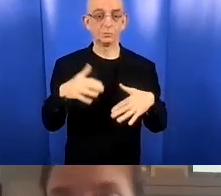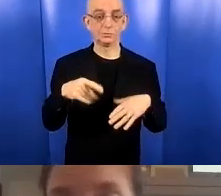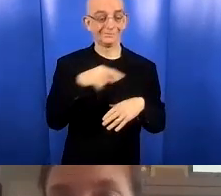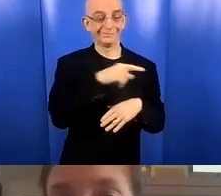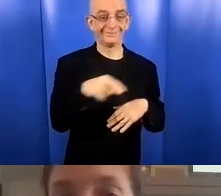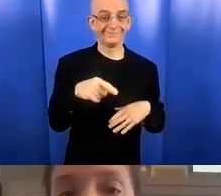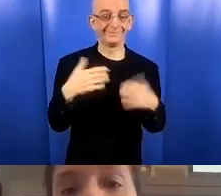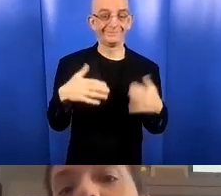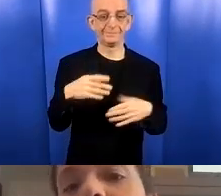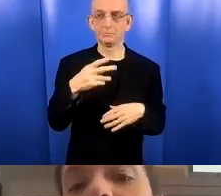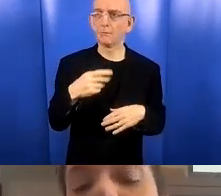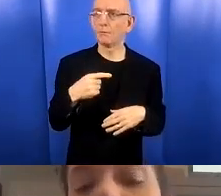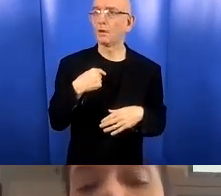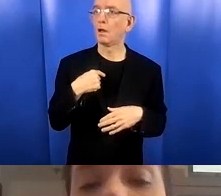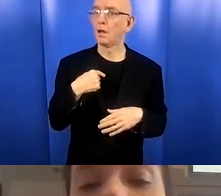other types of violations.